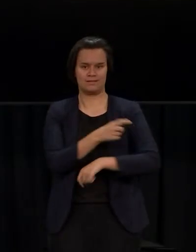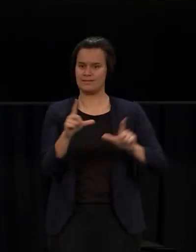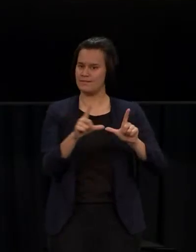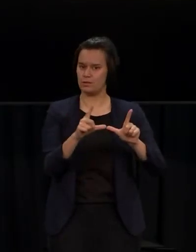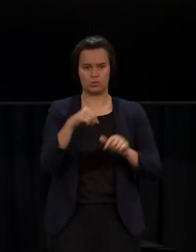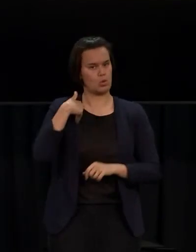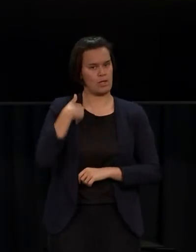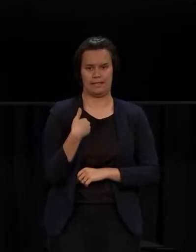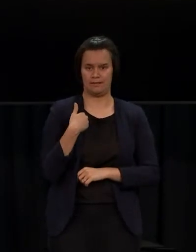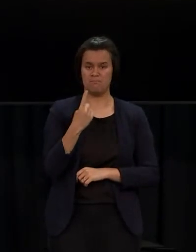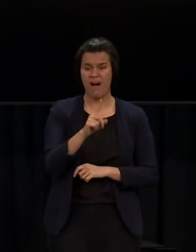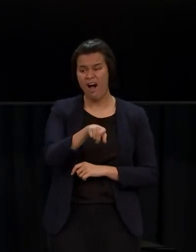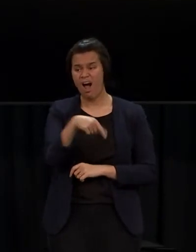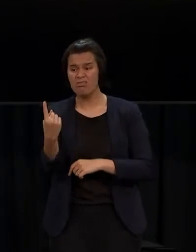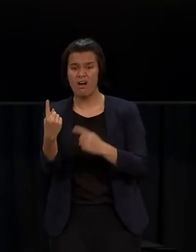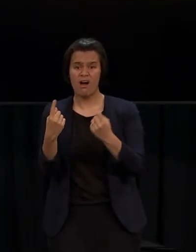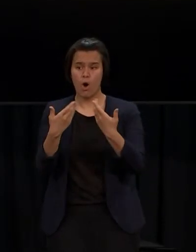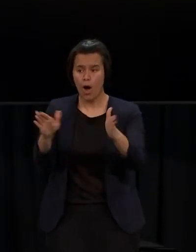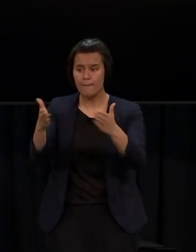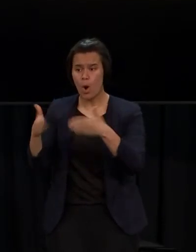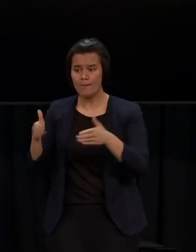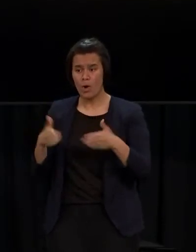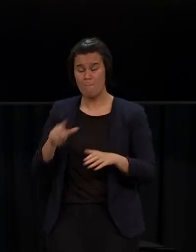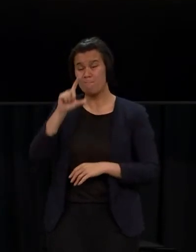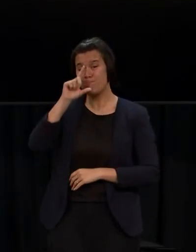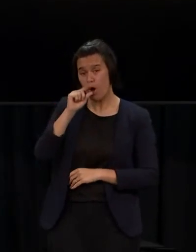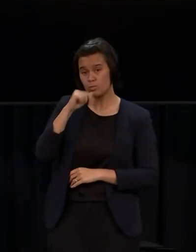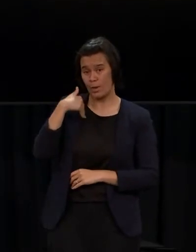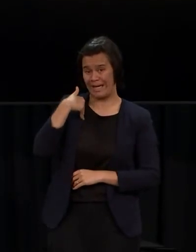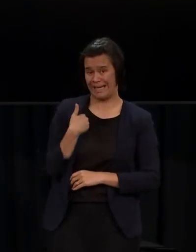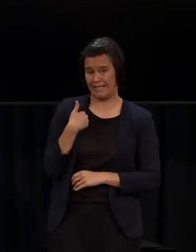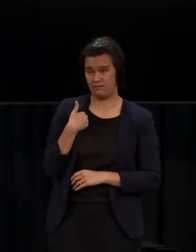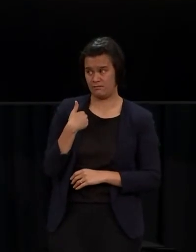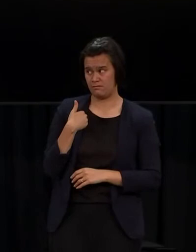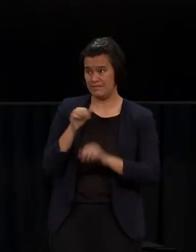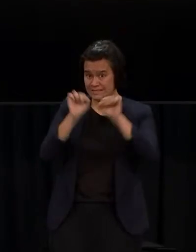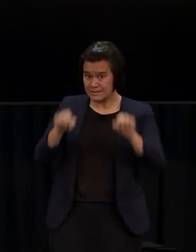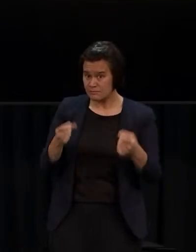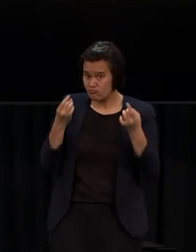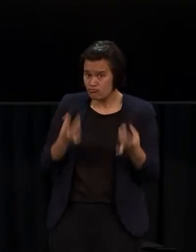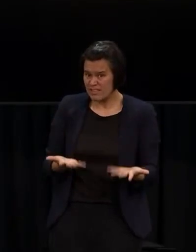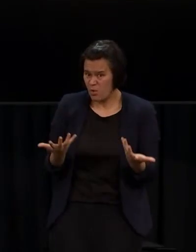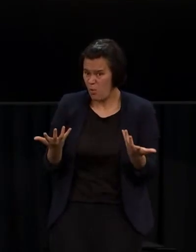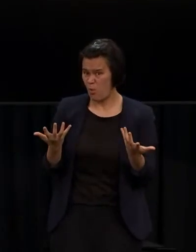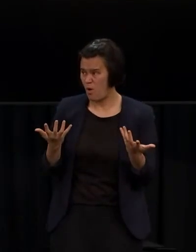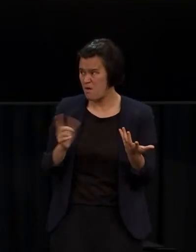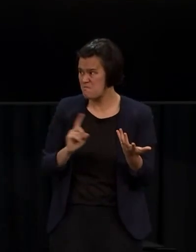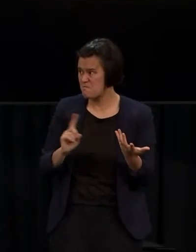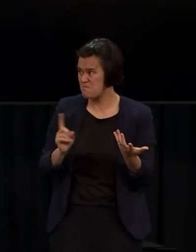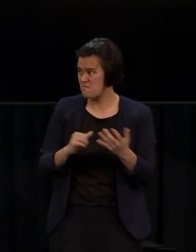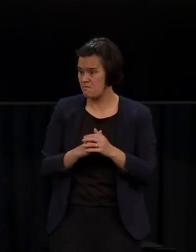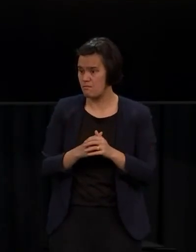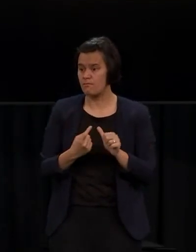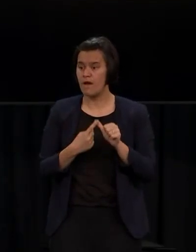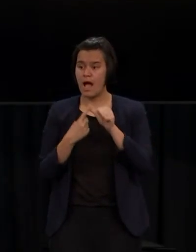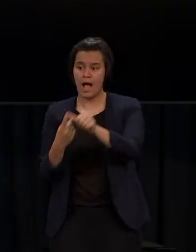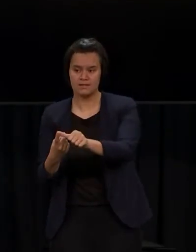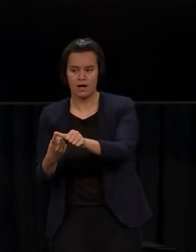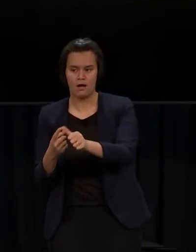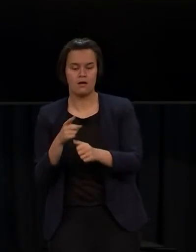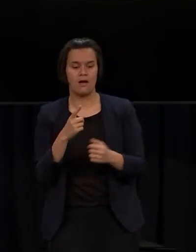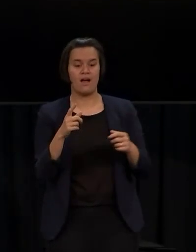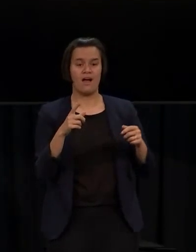to require them. So where are things at with that? Well, of course, they are used in the traffic light